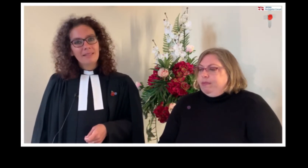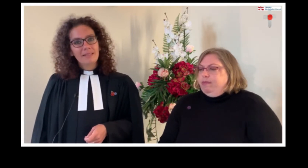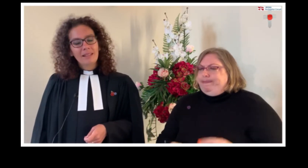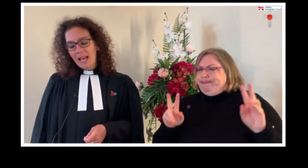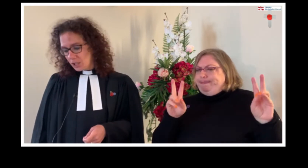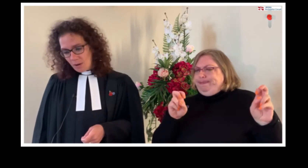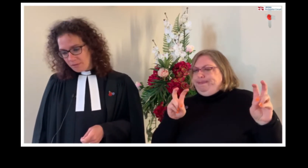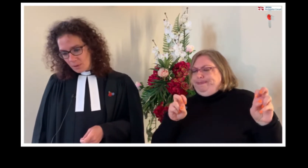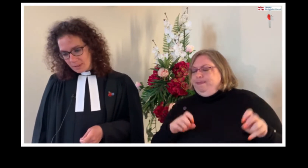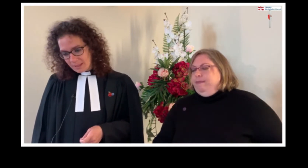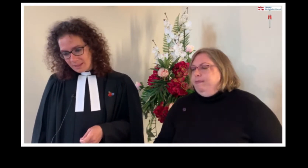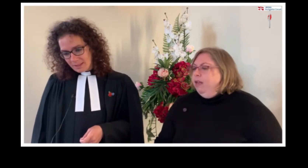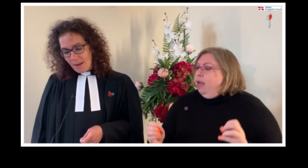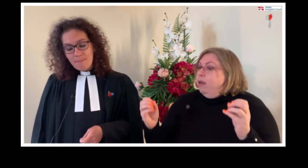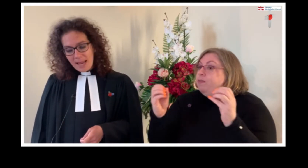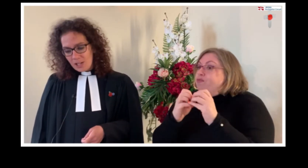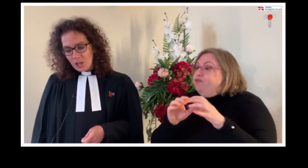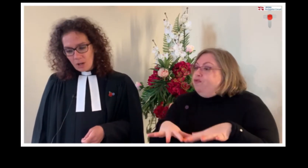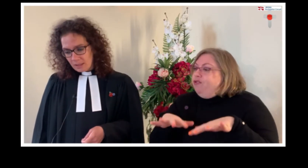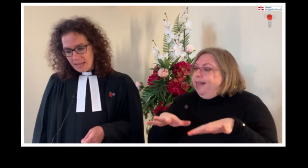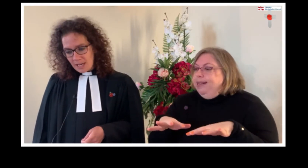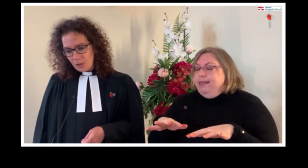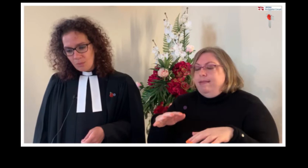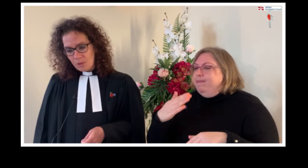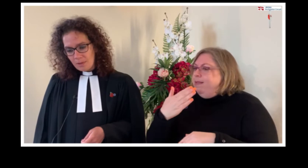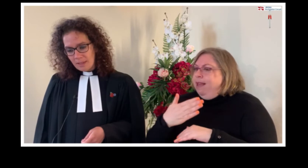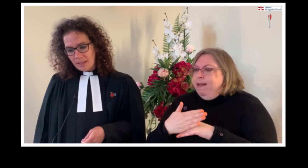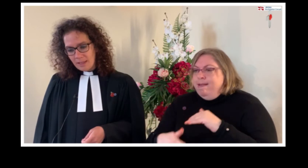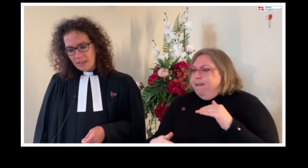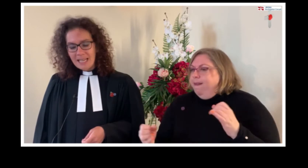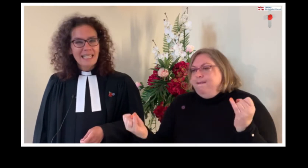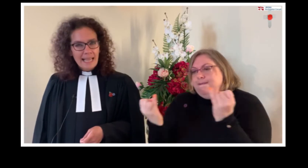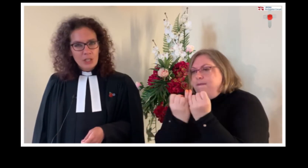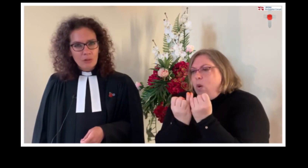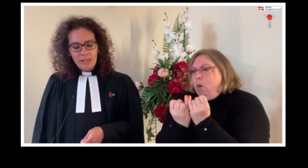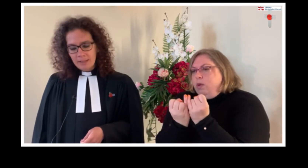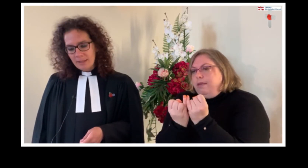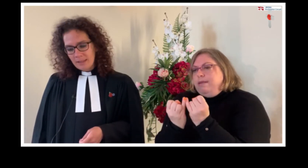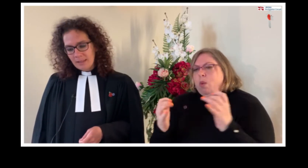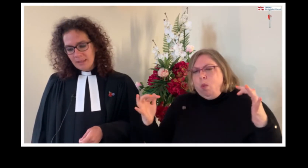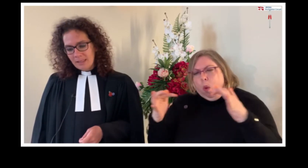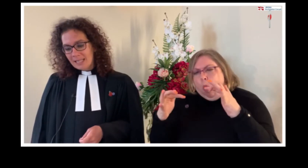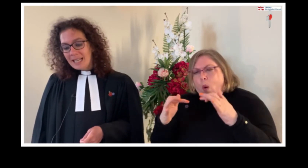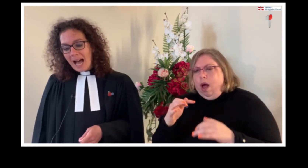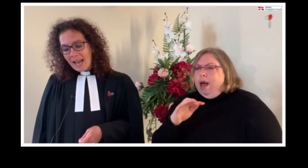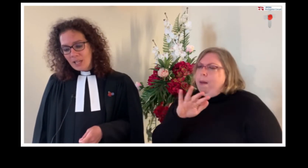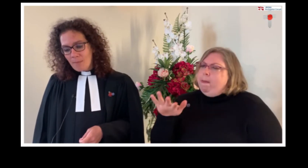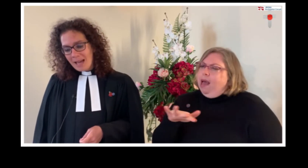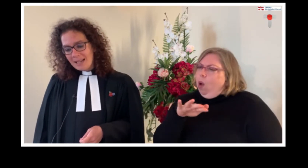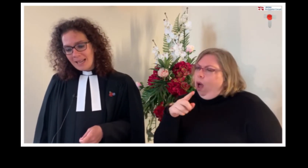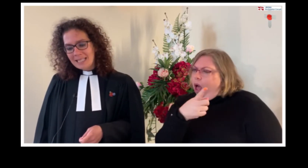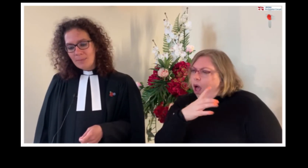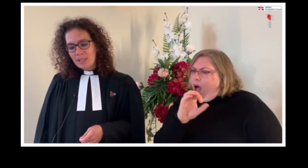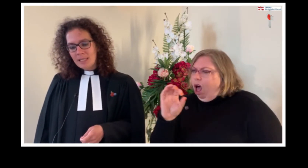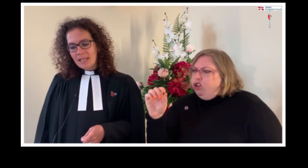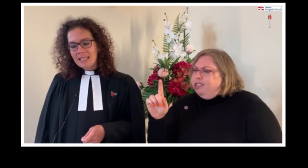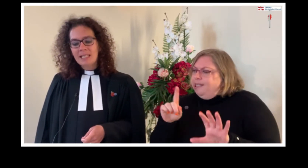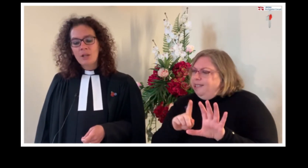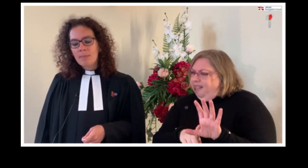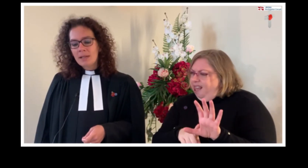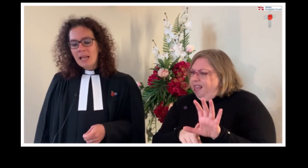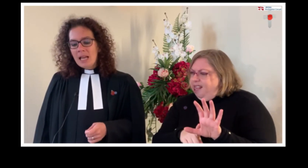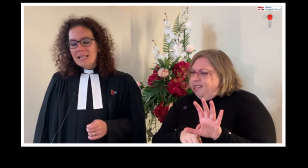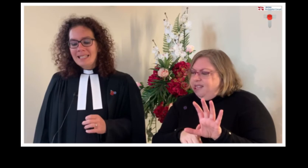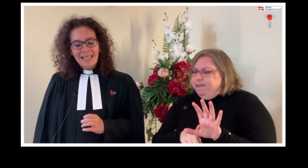Britain had not fought a major continental war in a century, and high command exhibited